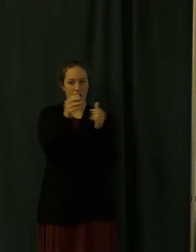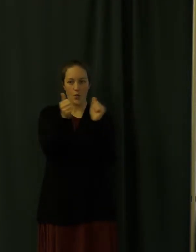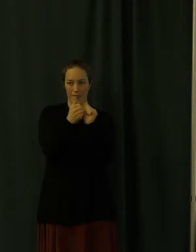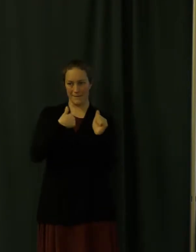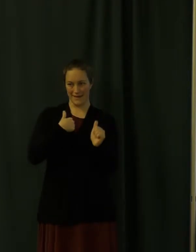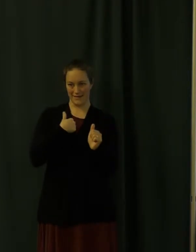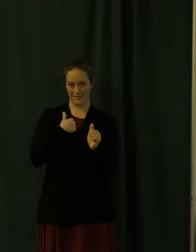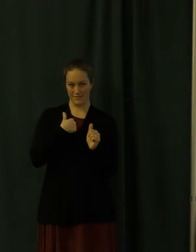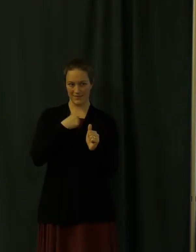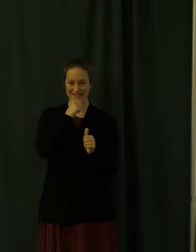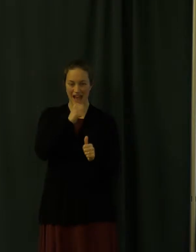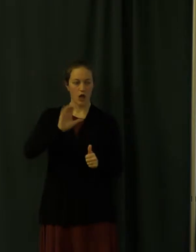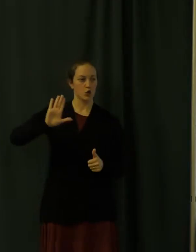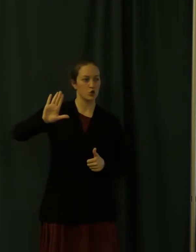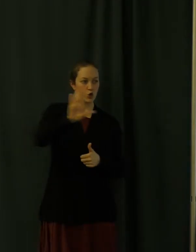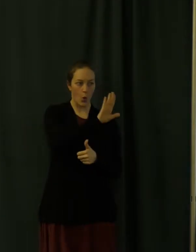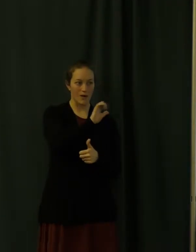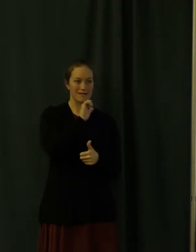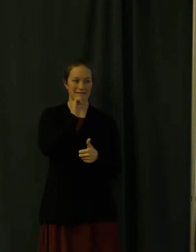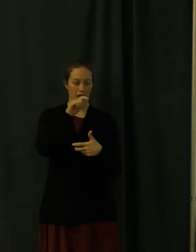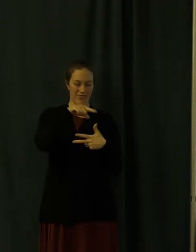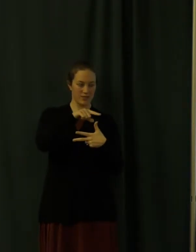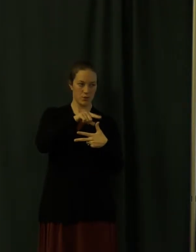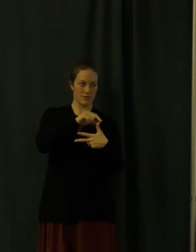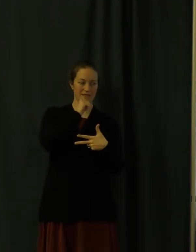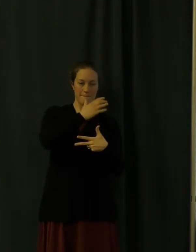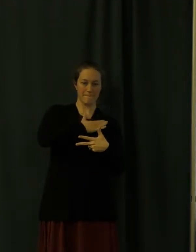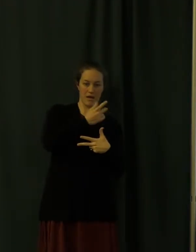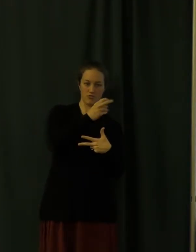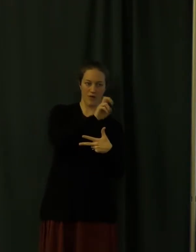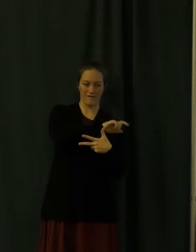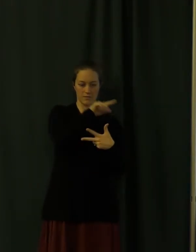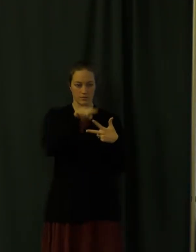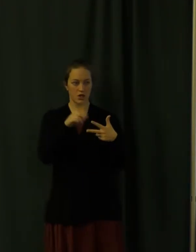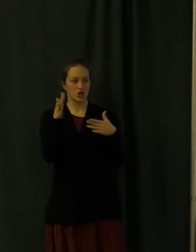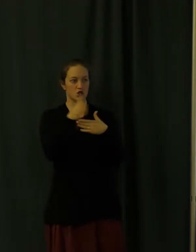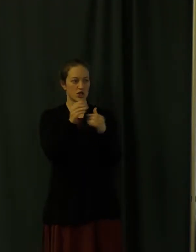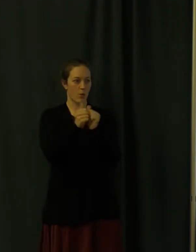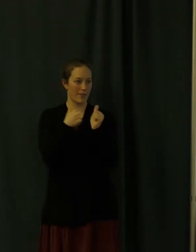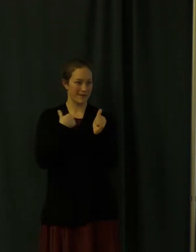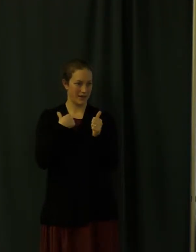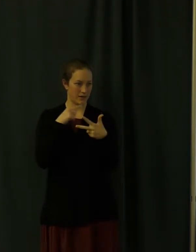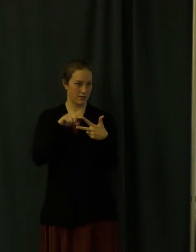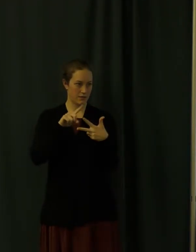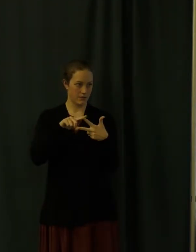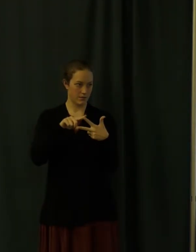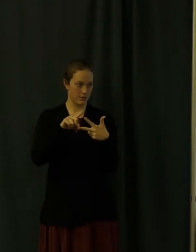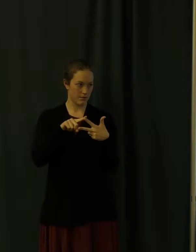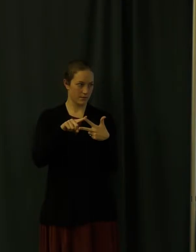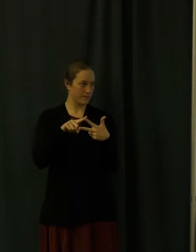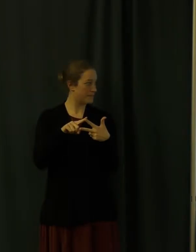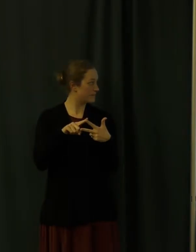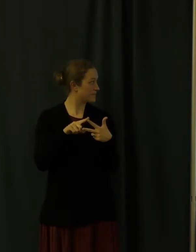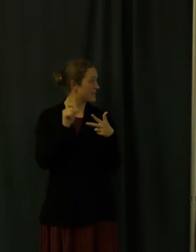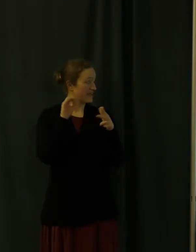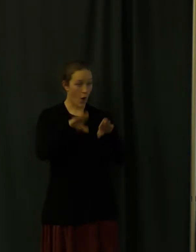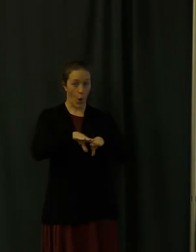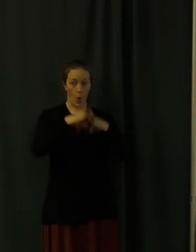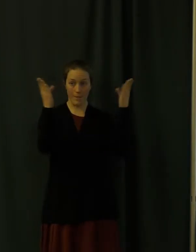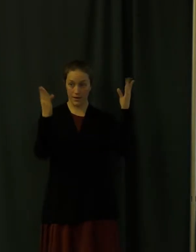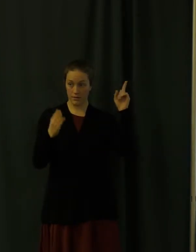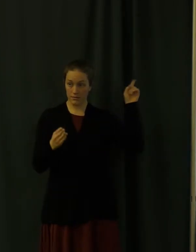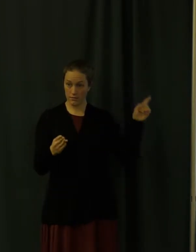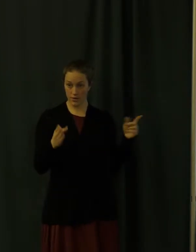and it's not in your Drive. Okay? Now, if I open Shared with Me, which I like